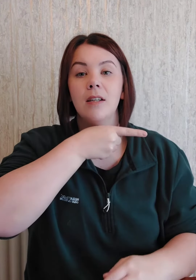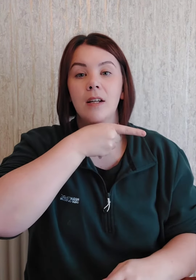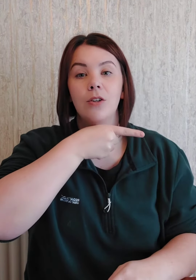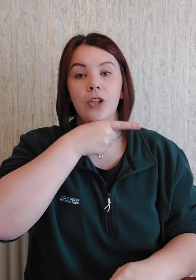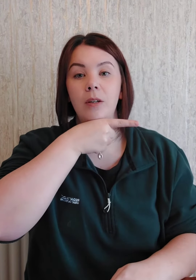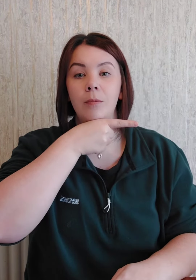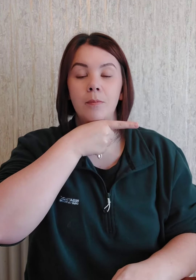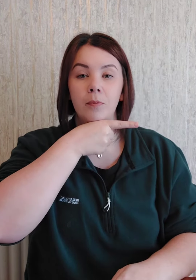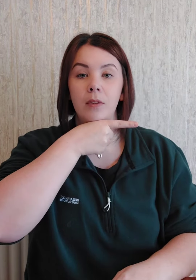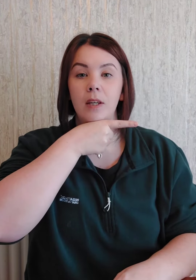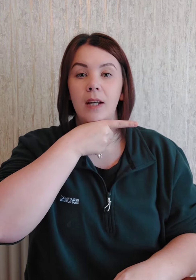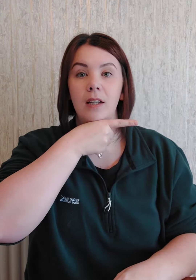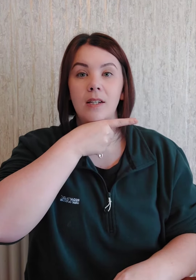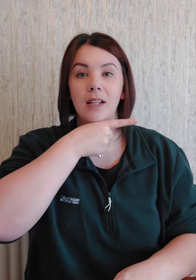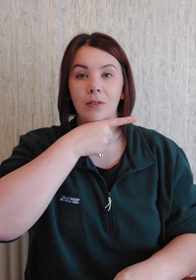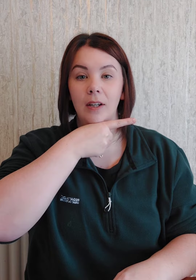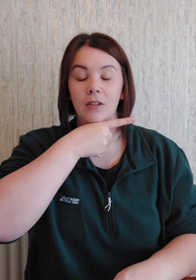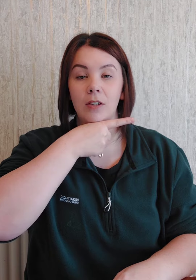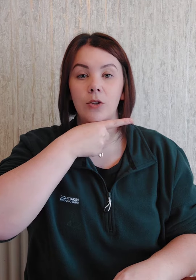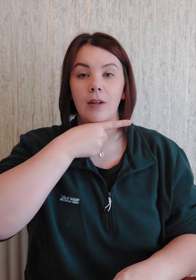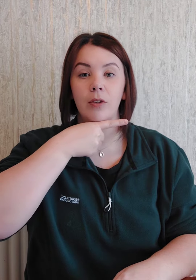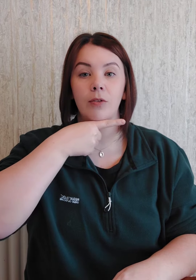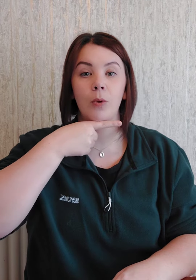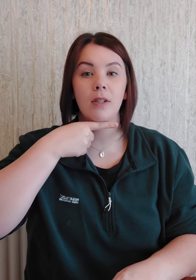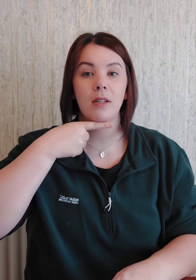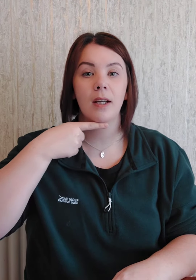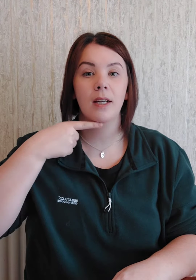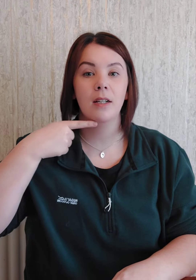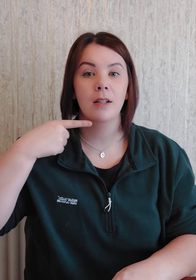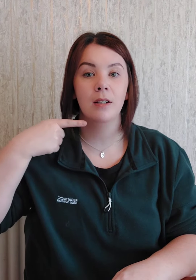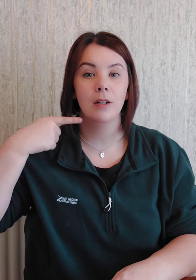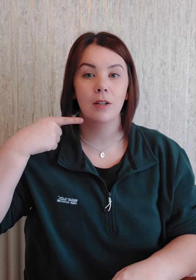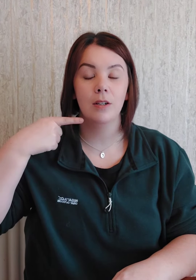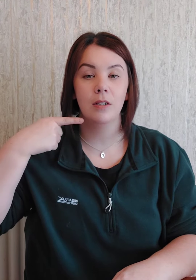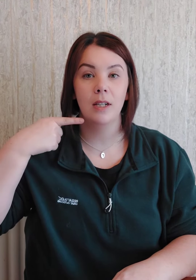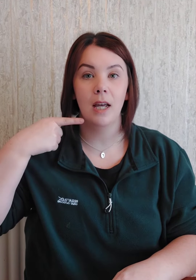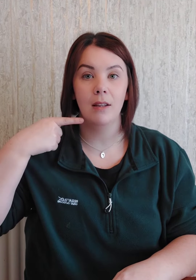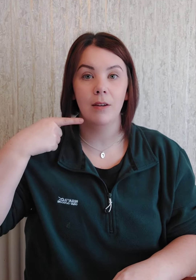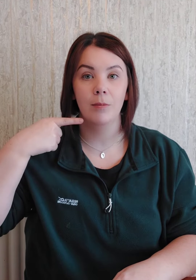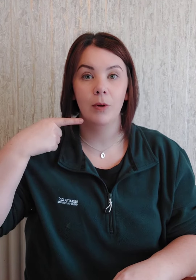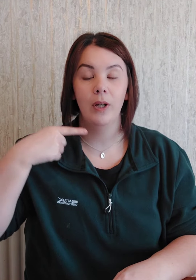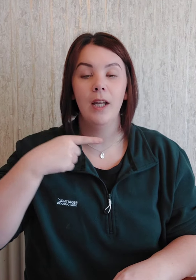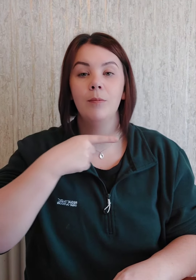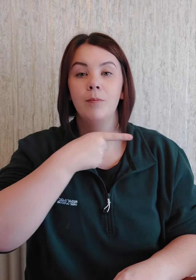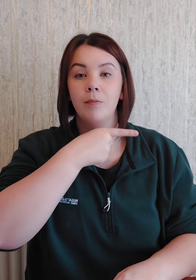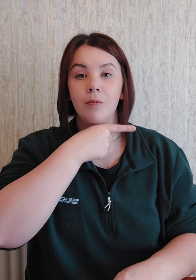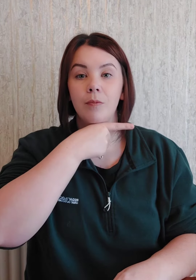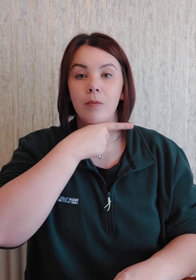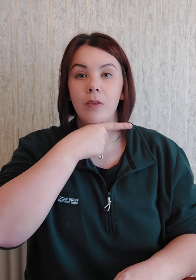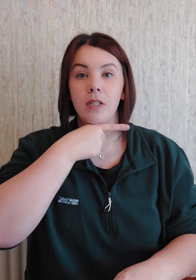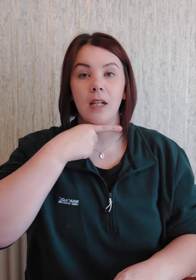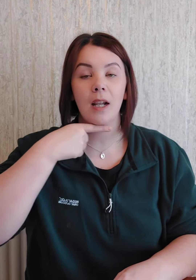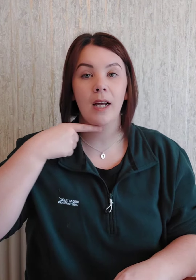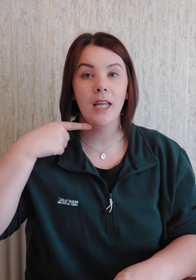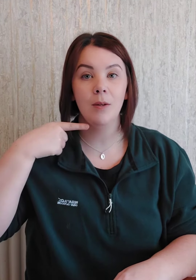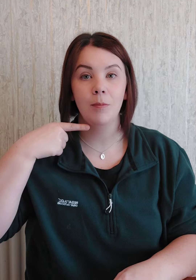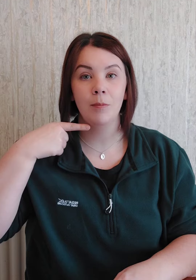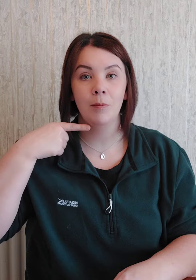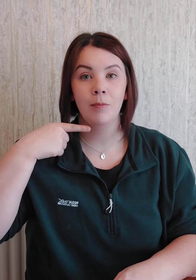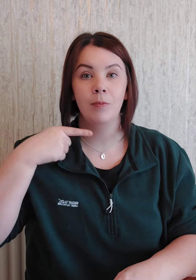under your chin, and your index finger is going to travel from one side to the other. Okay? To lie